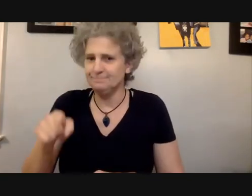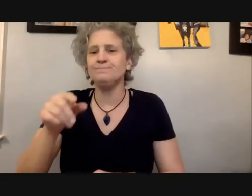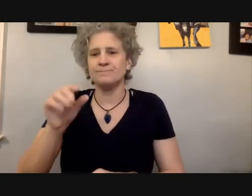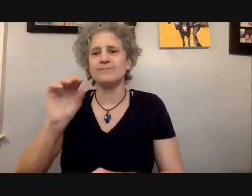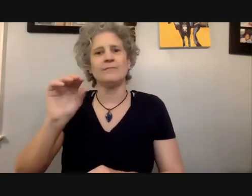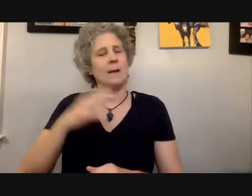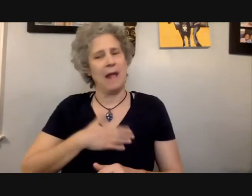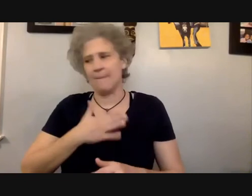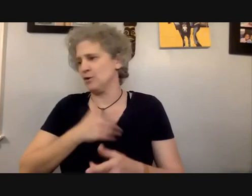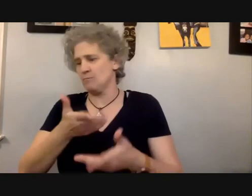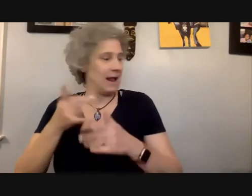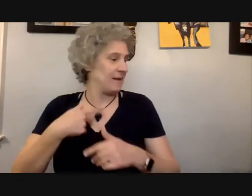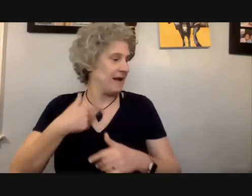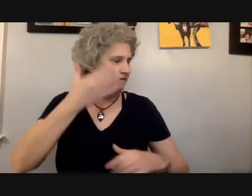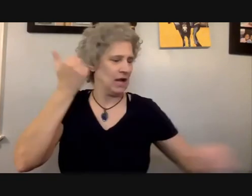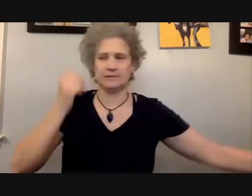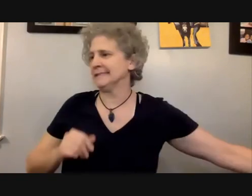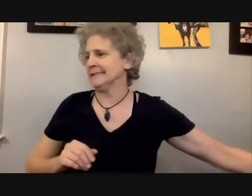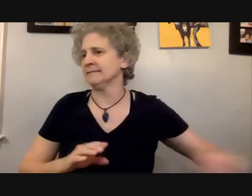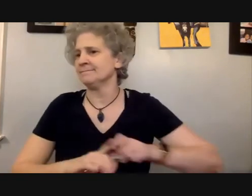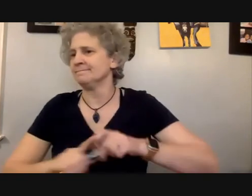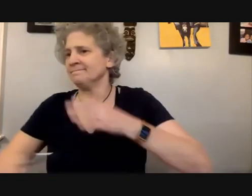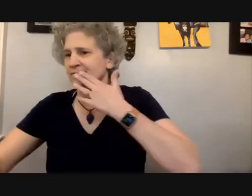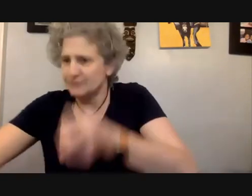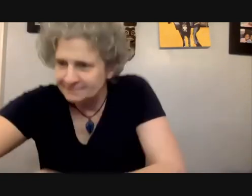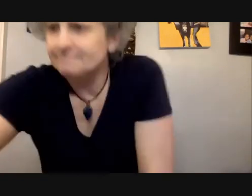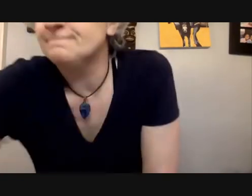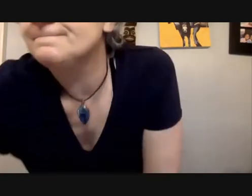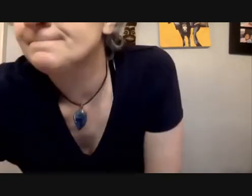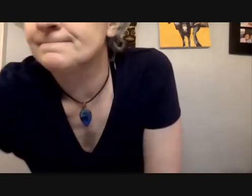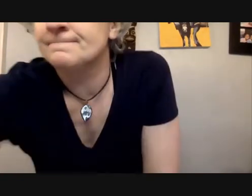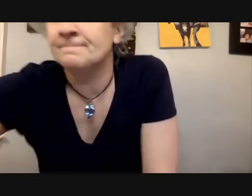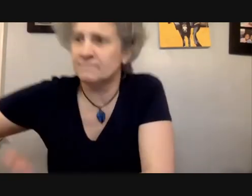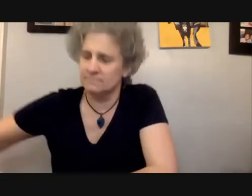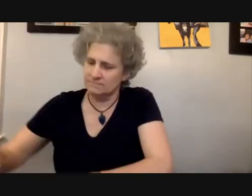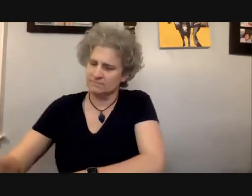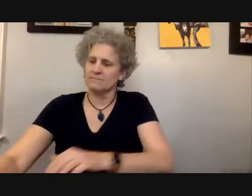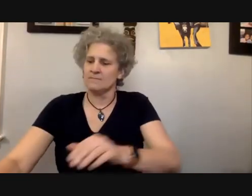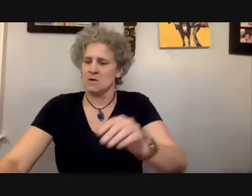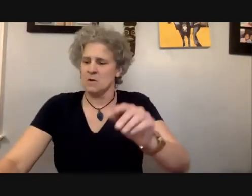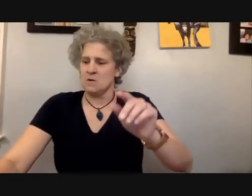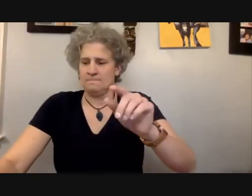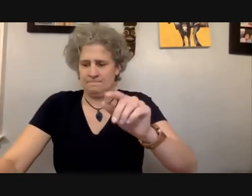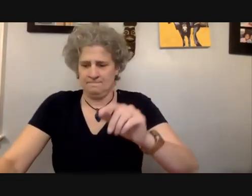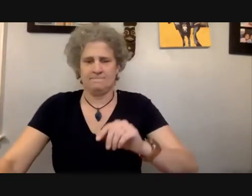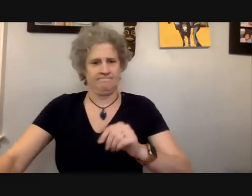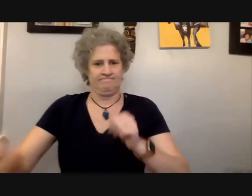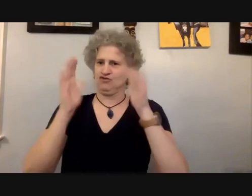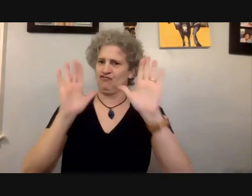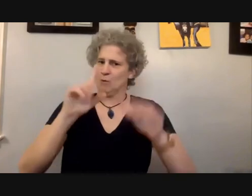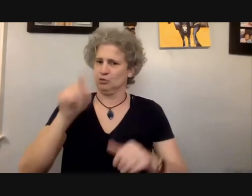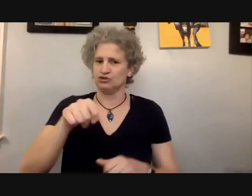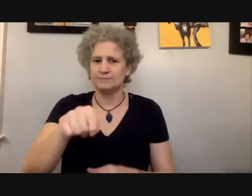Oh, okay, somebody asked me a very good question. I'm happy you brought that up. I actually forgot that. Let me make a note to myself.